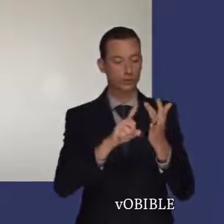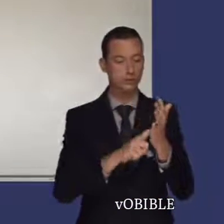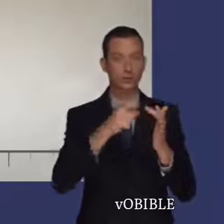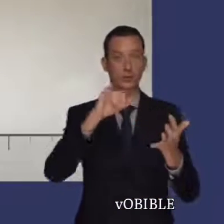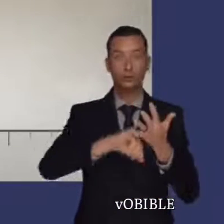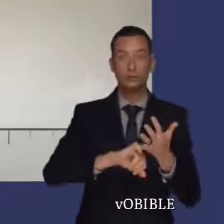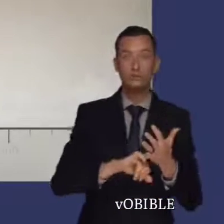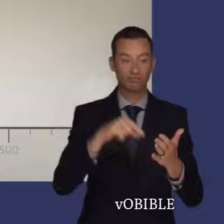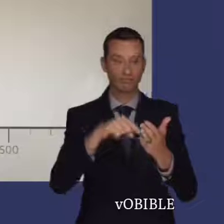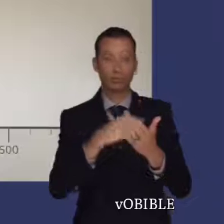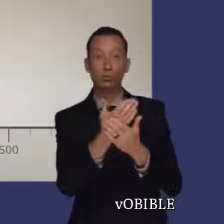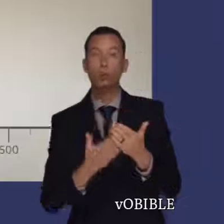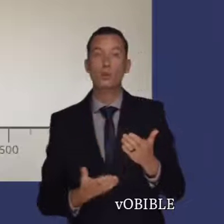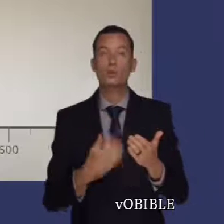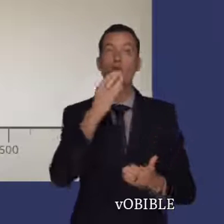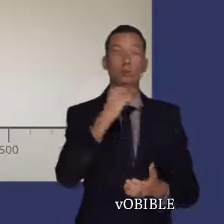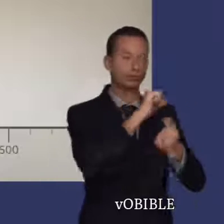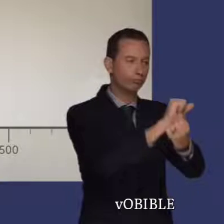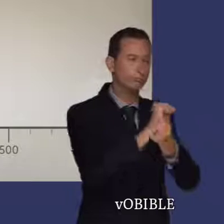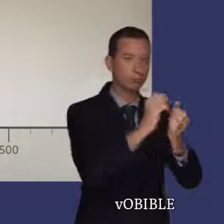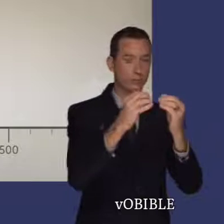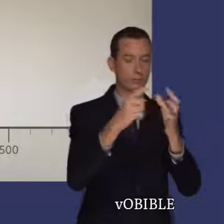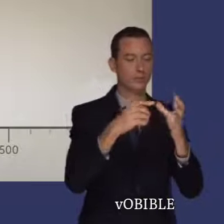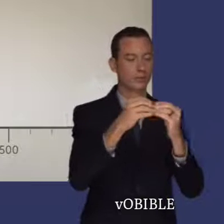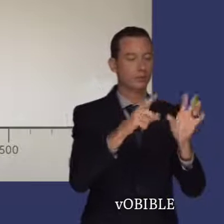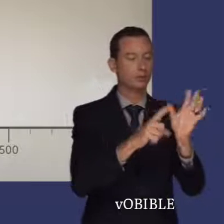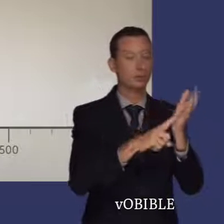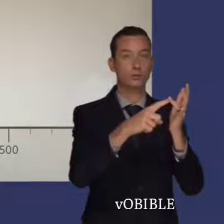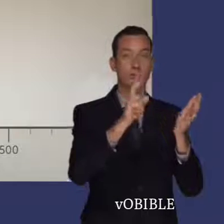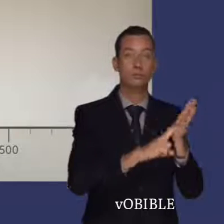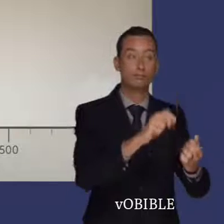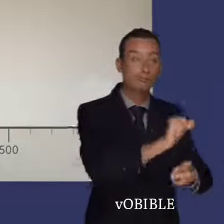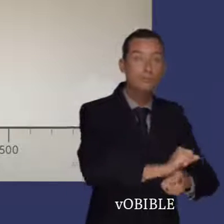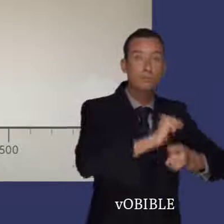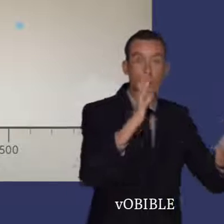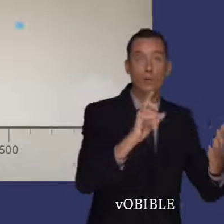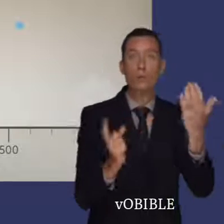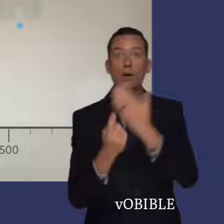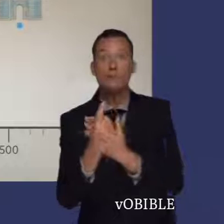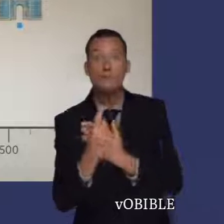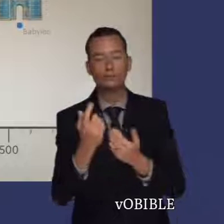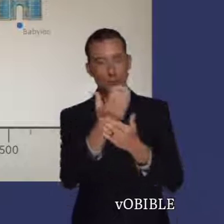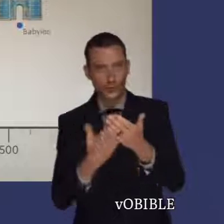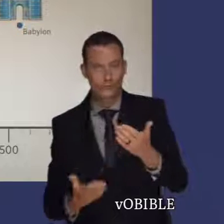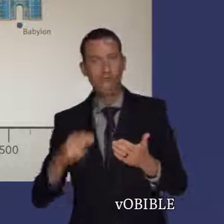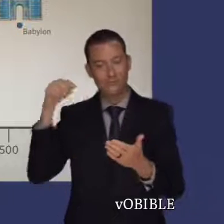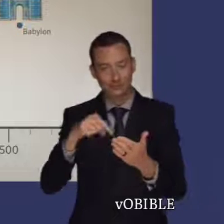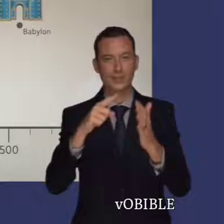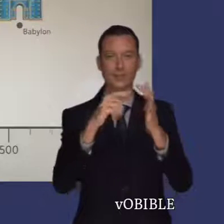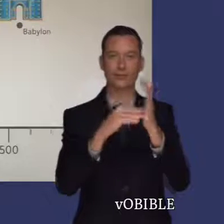This thoroughly researched account picks up right where he concluded the book of 2 Chronicles, following the Jewish captivity in